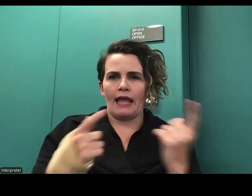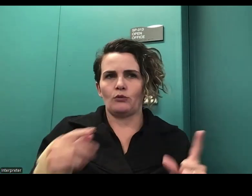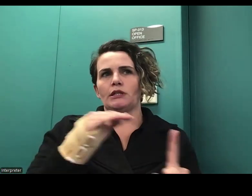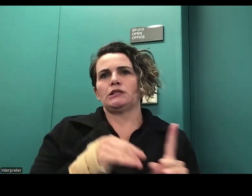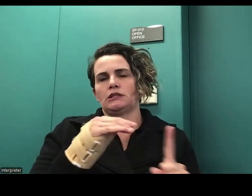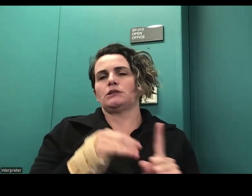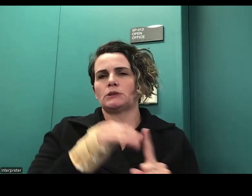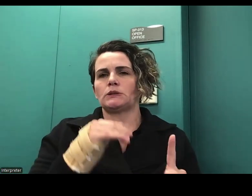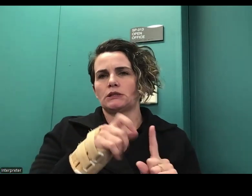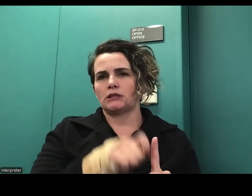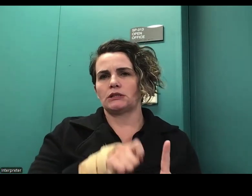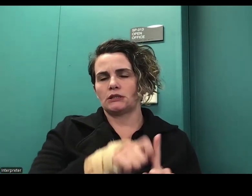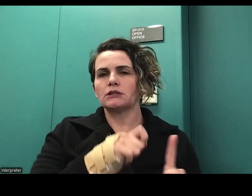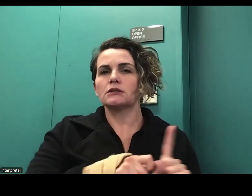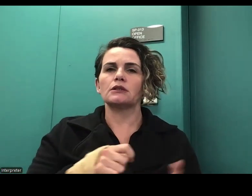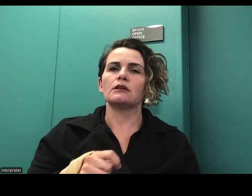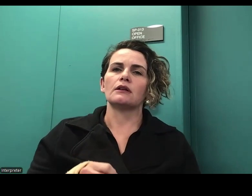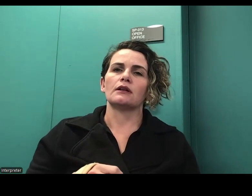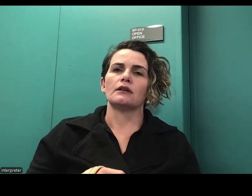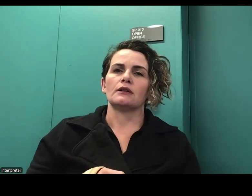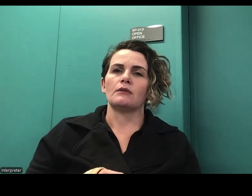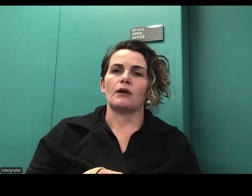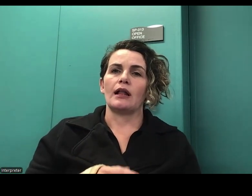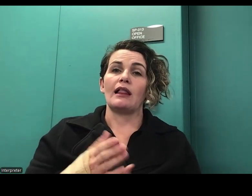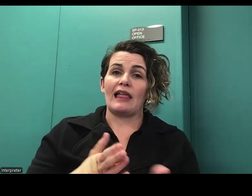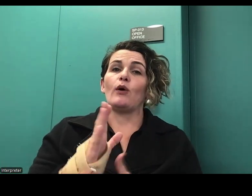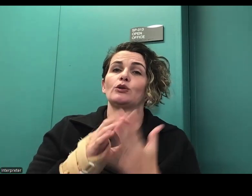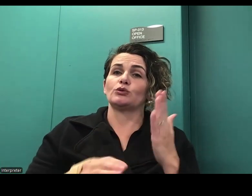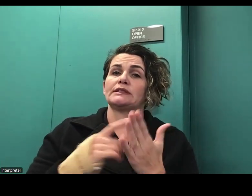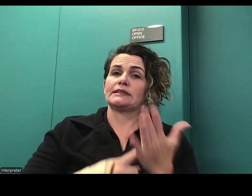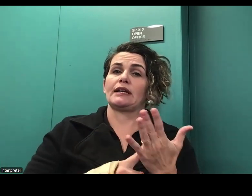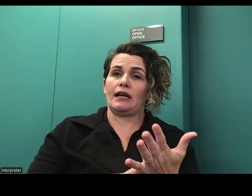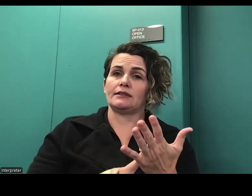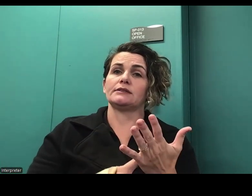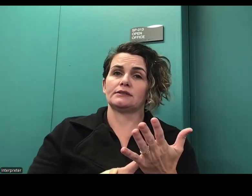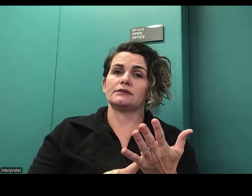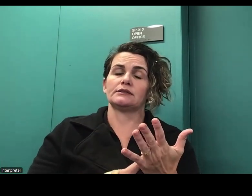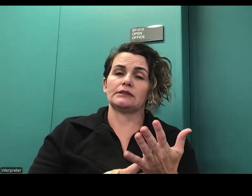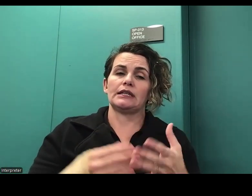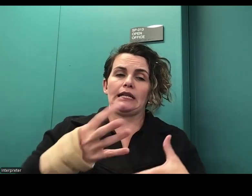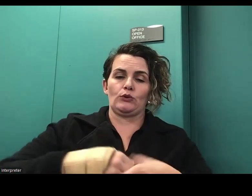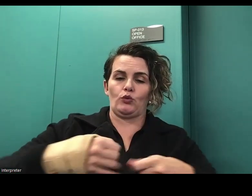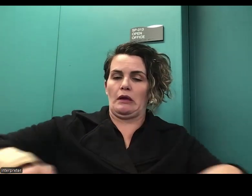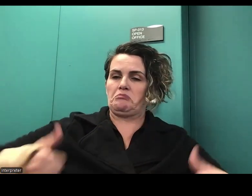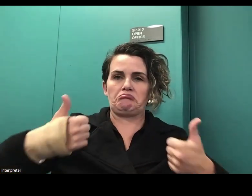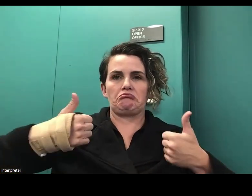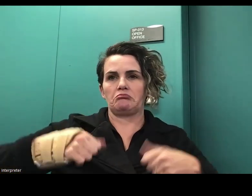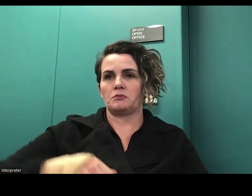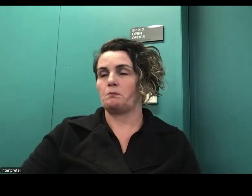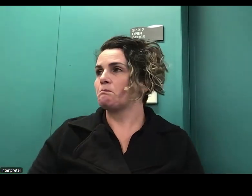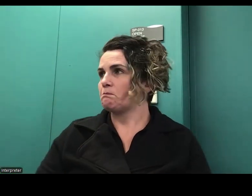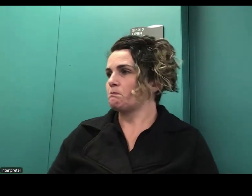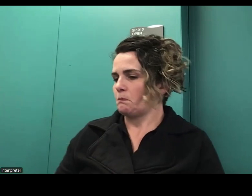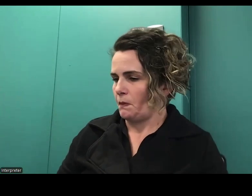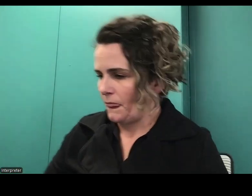there are no prohibitions. Okay, like I said, policy can put you to sleep. So I try to